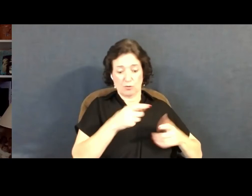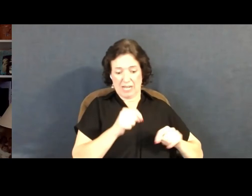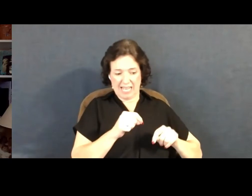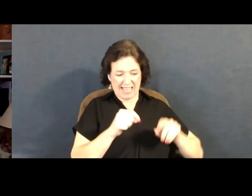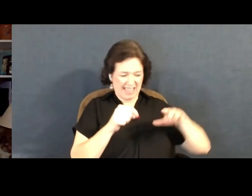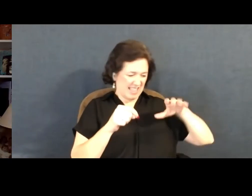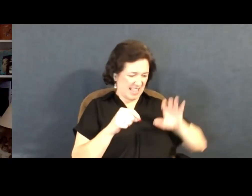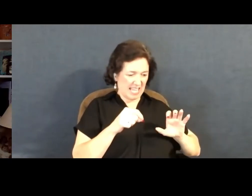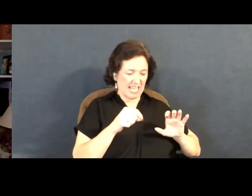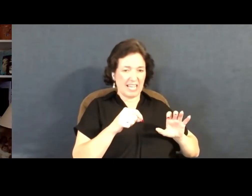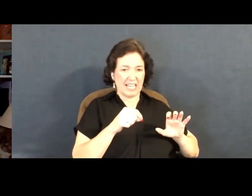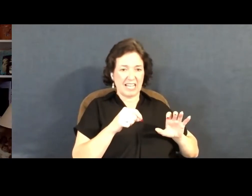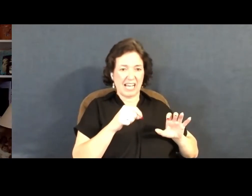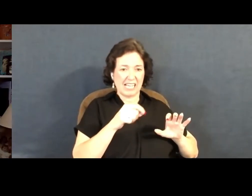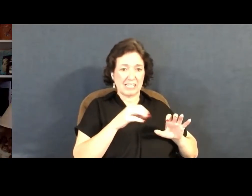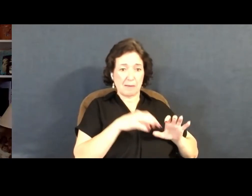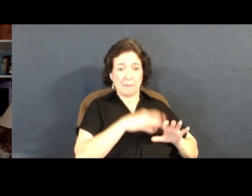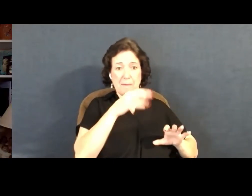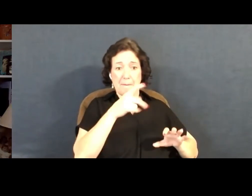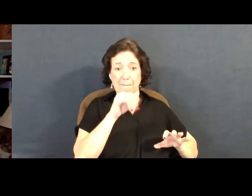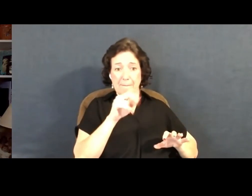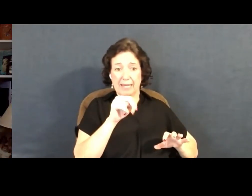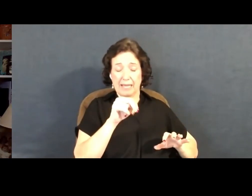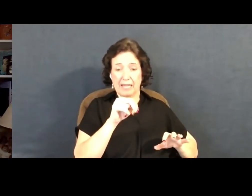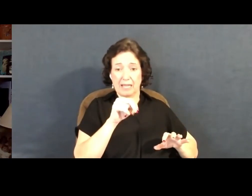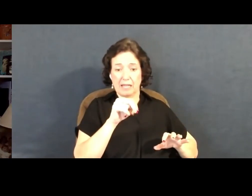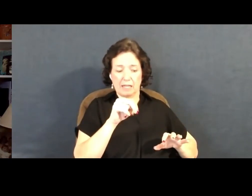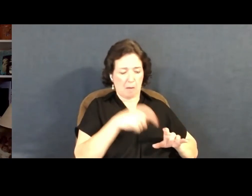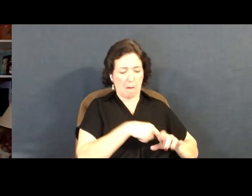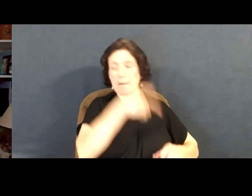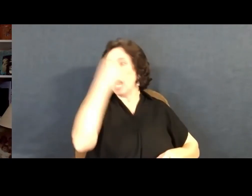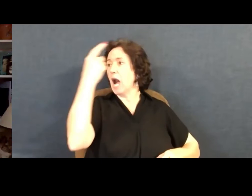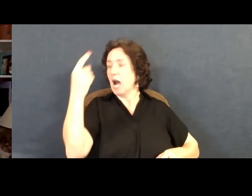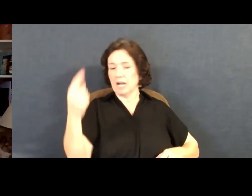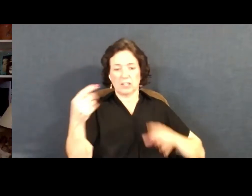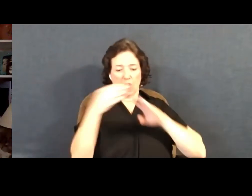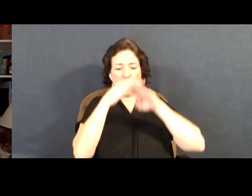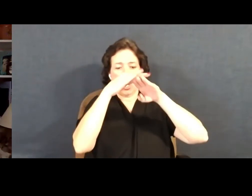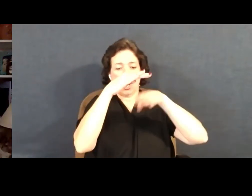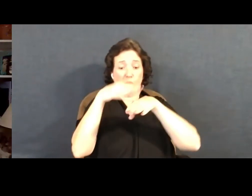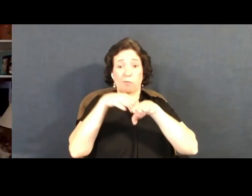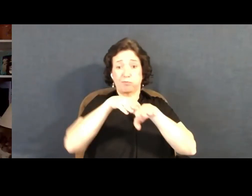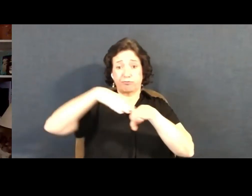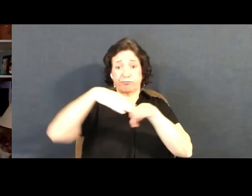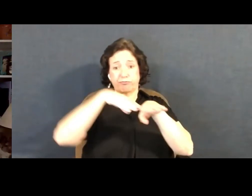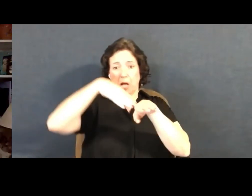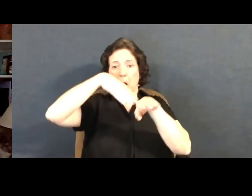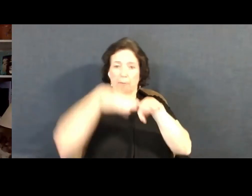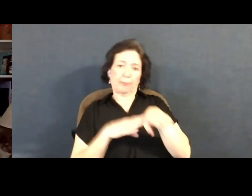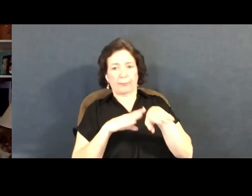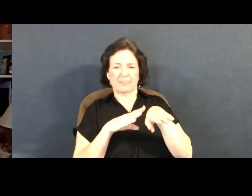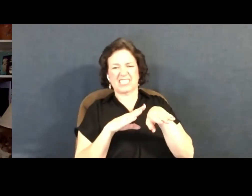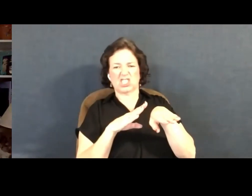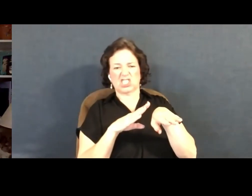and grabs the pin. And as he did, that pin pops out and that tongue drops down on the ground and it starts to sparking